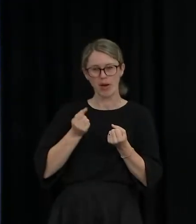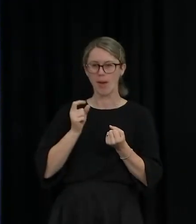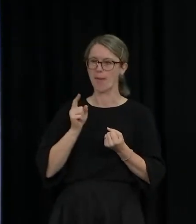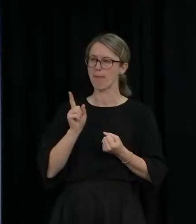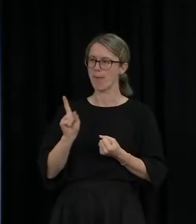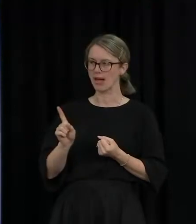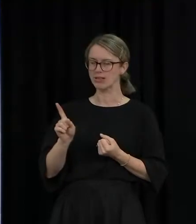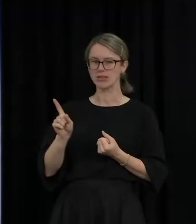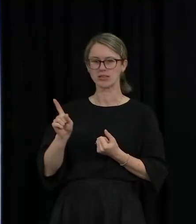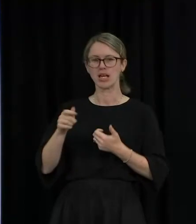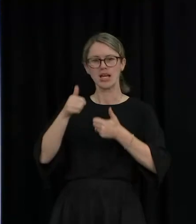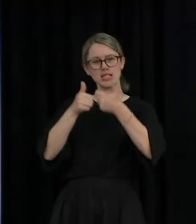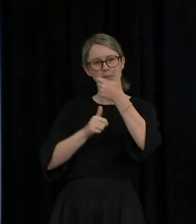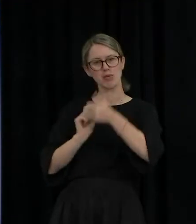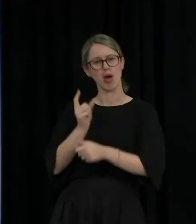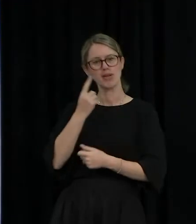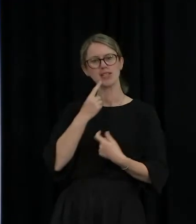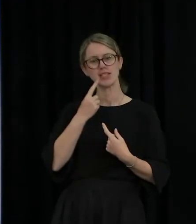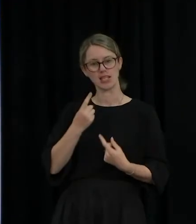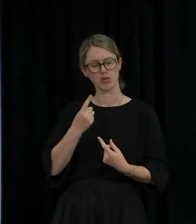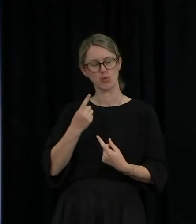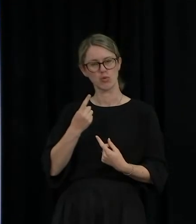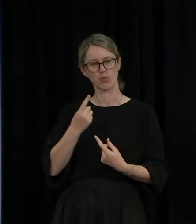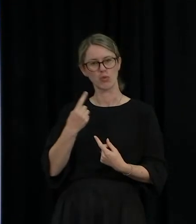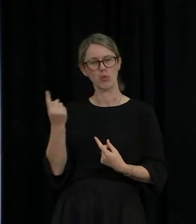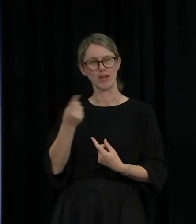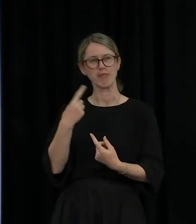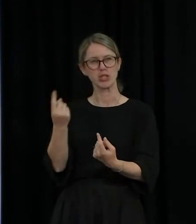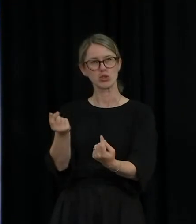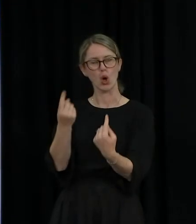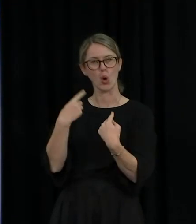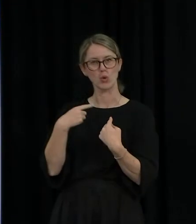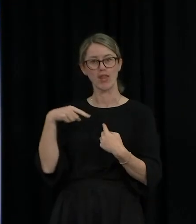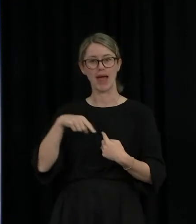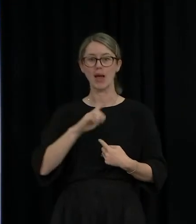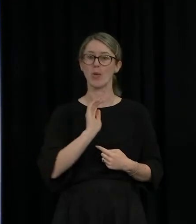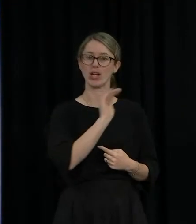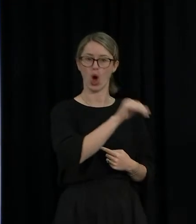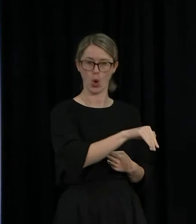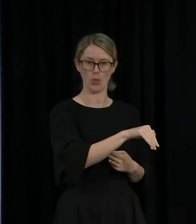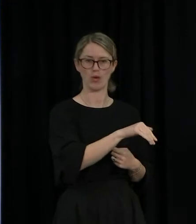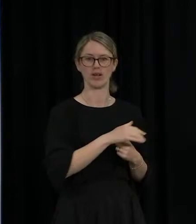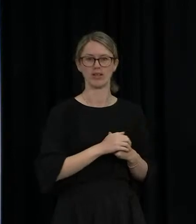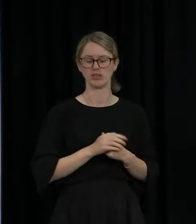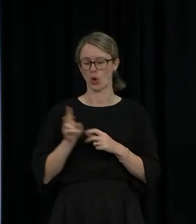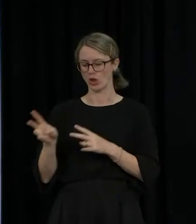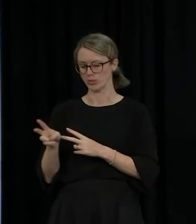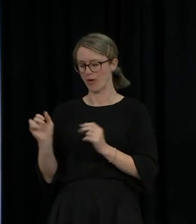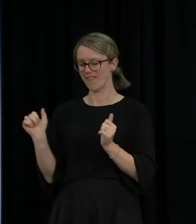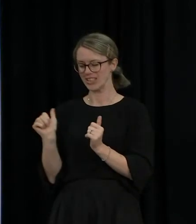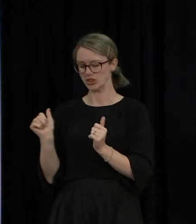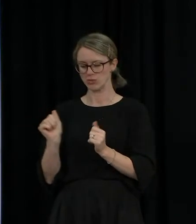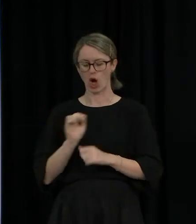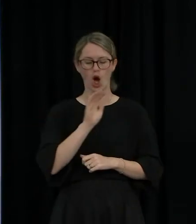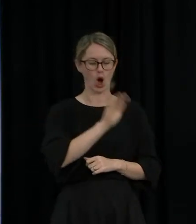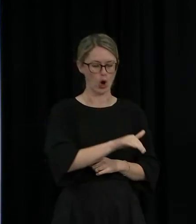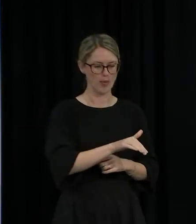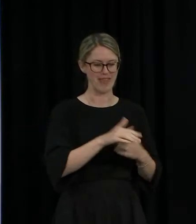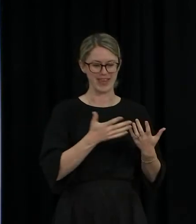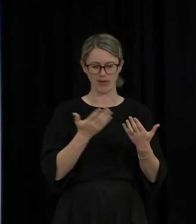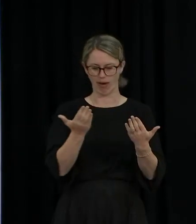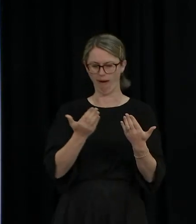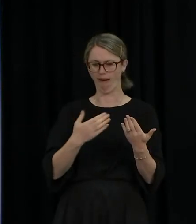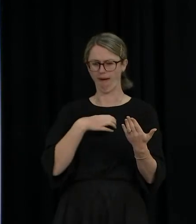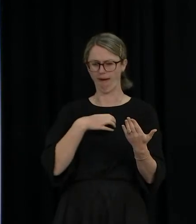Prime Minister said, we've been advised that they went home and then they got the test